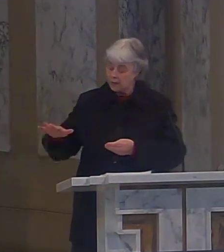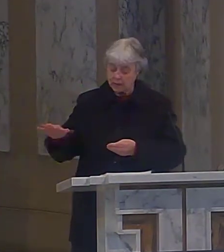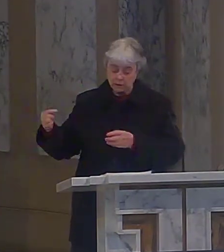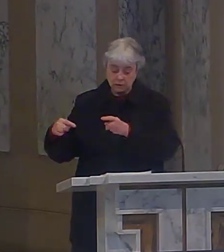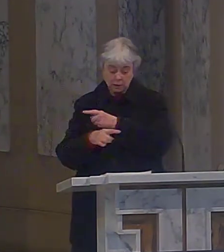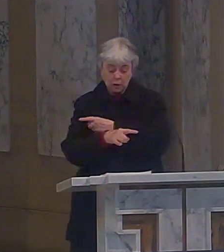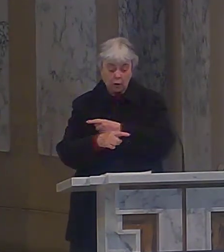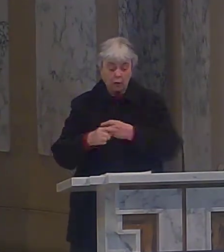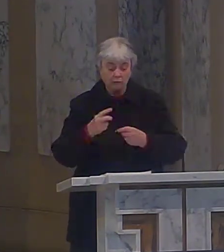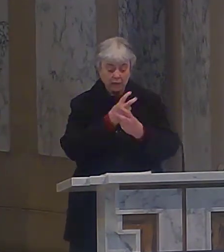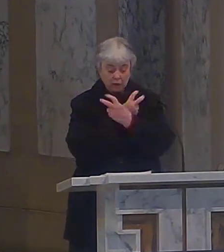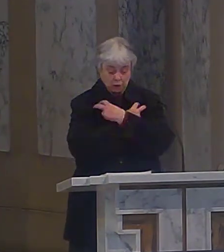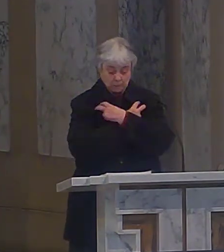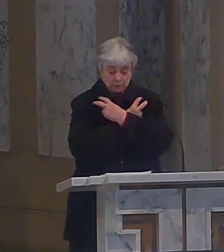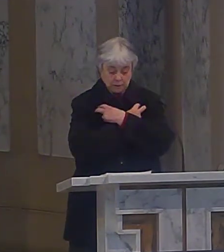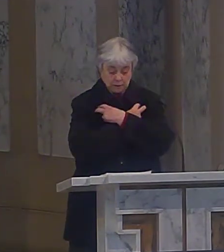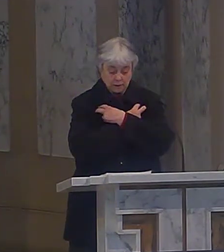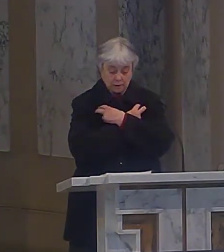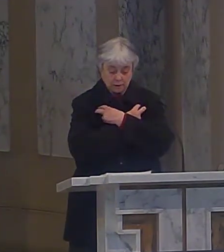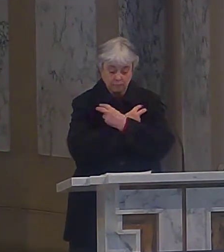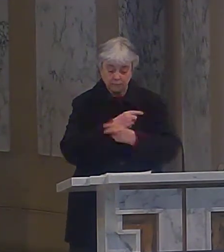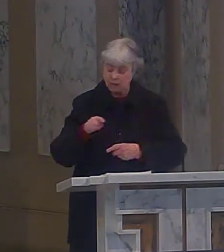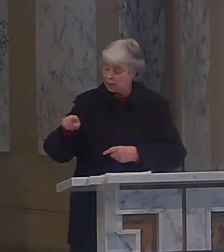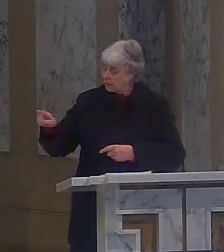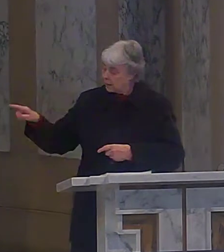land of egypt